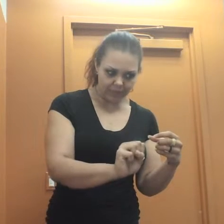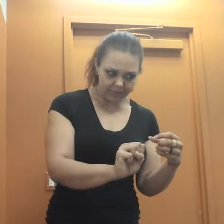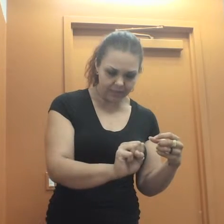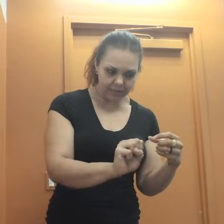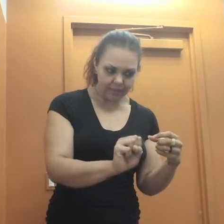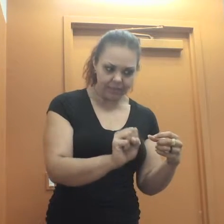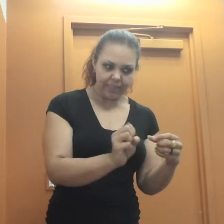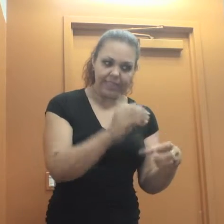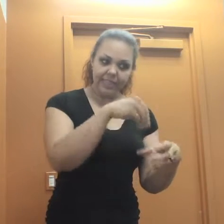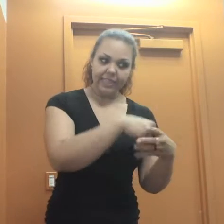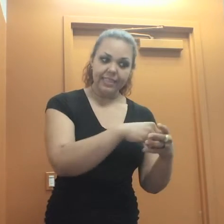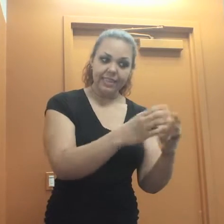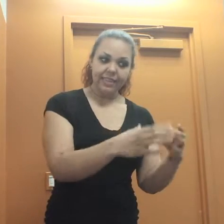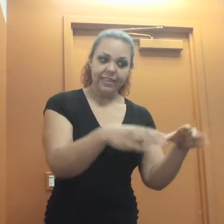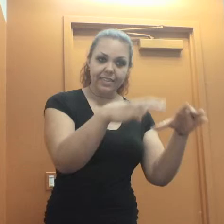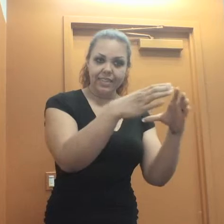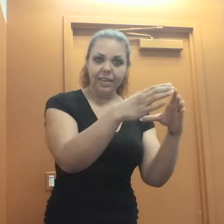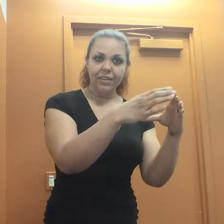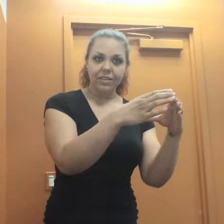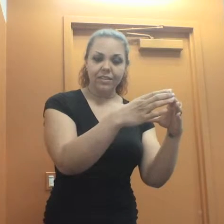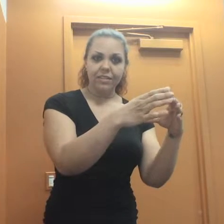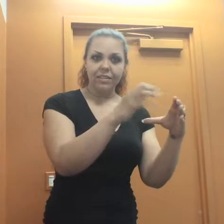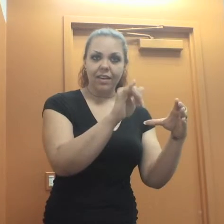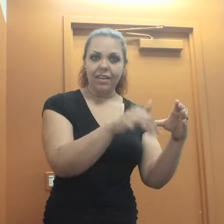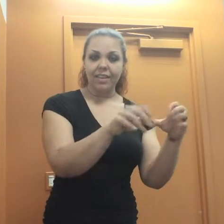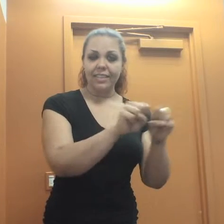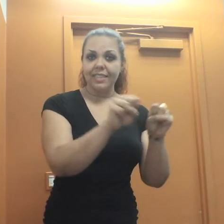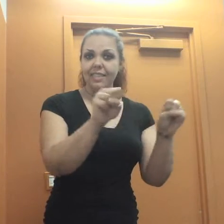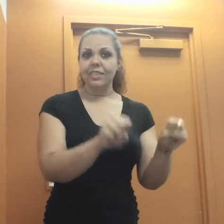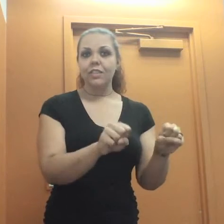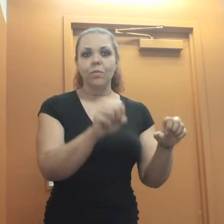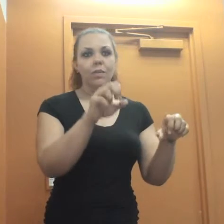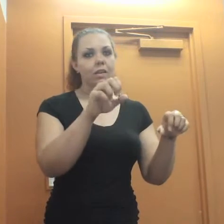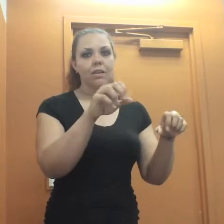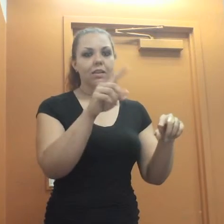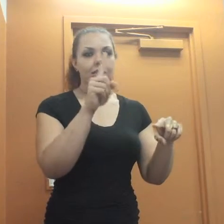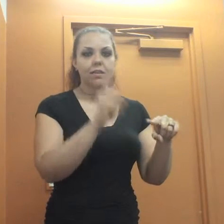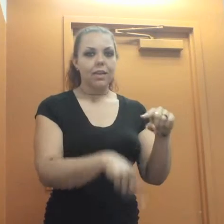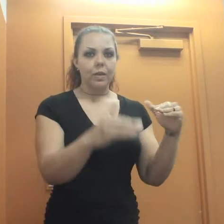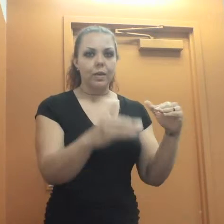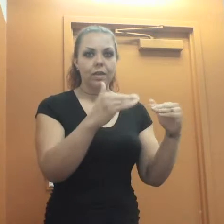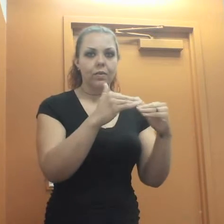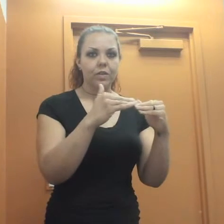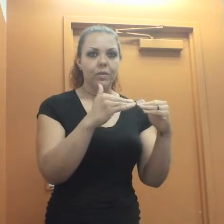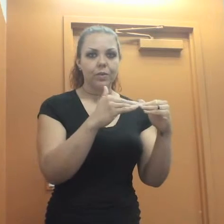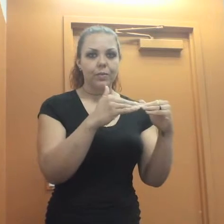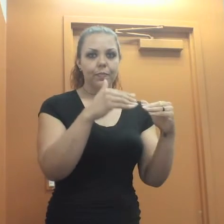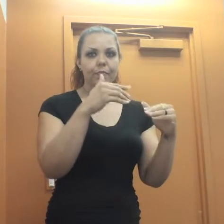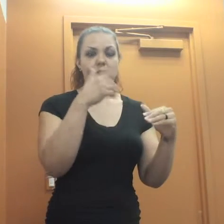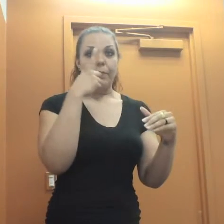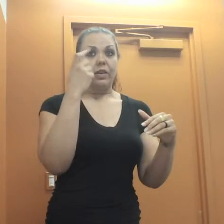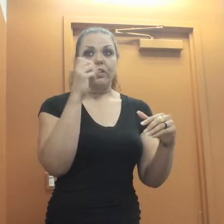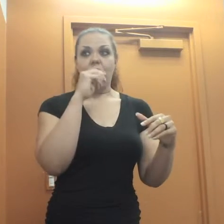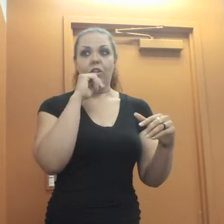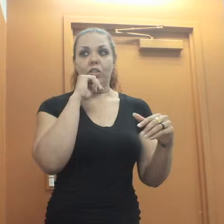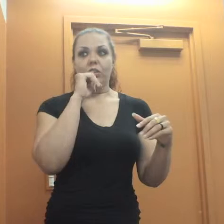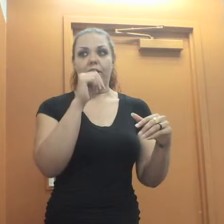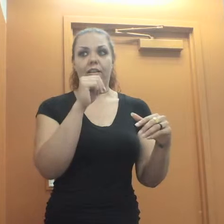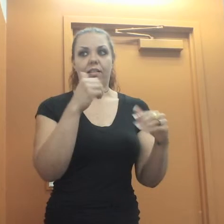container. That system cannot possibly be at equilibrium because there are no products. So the system is